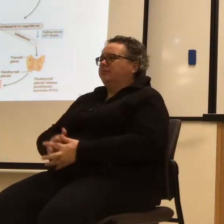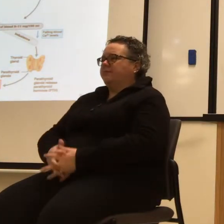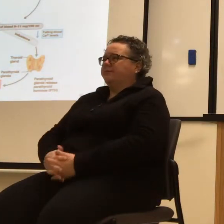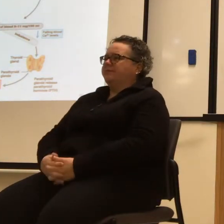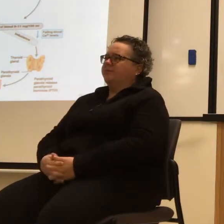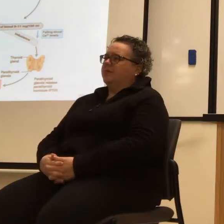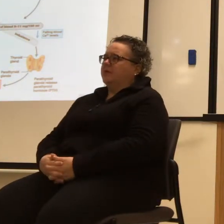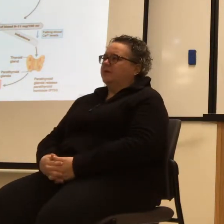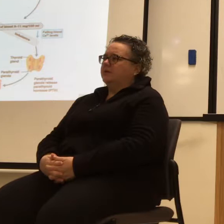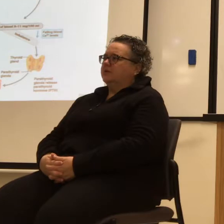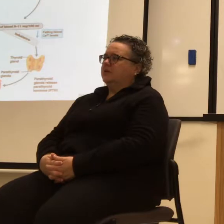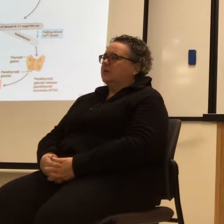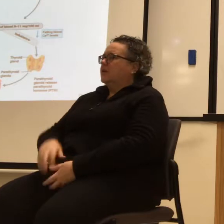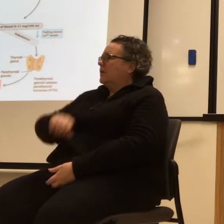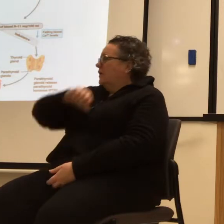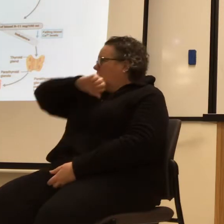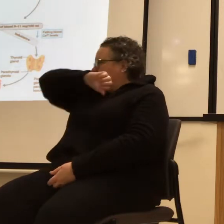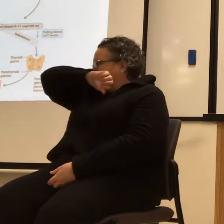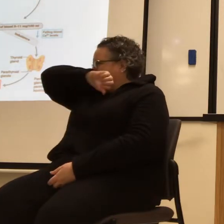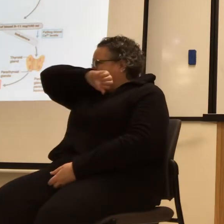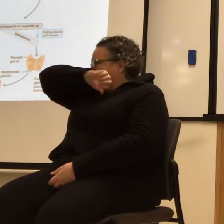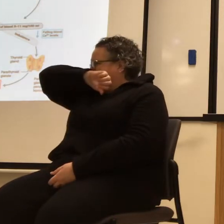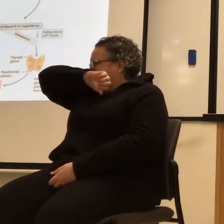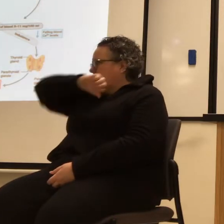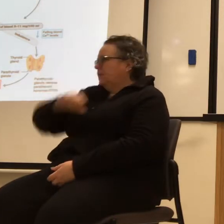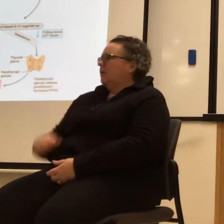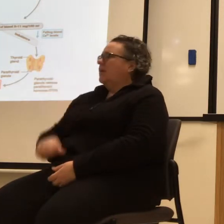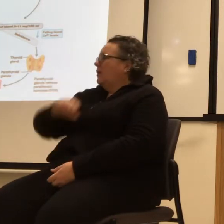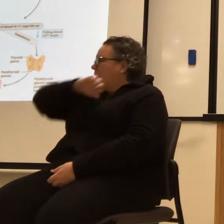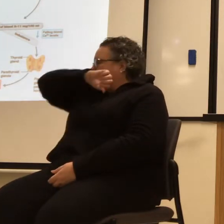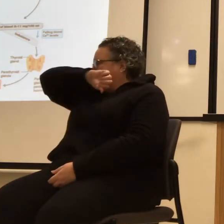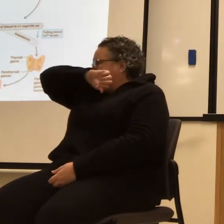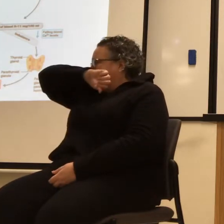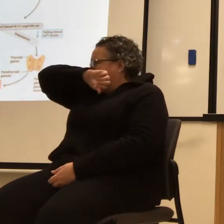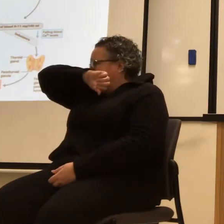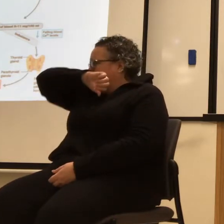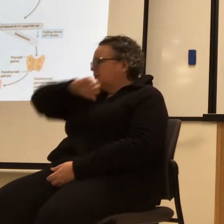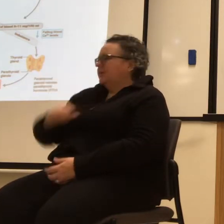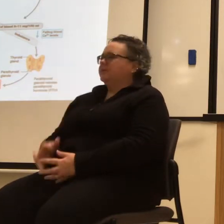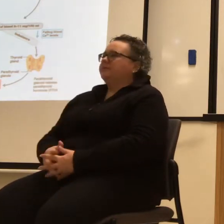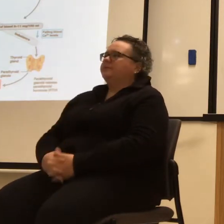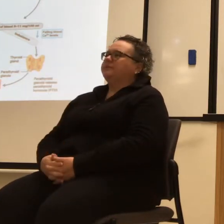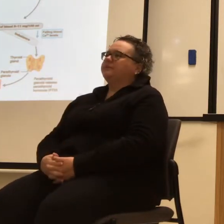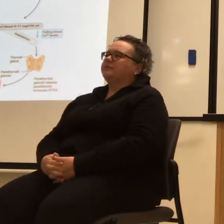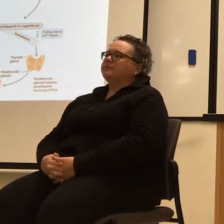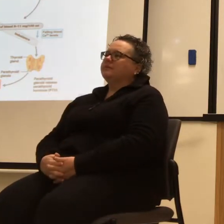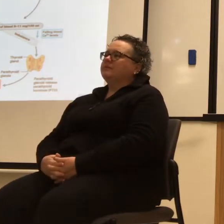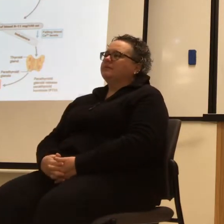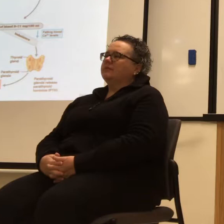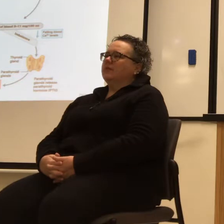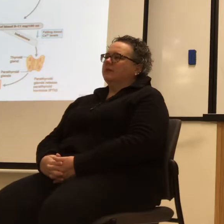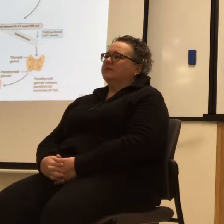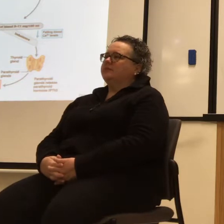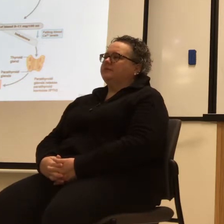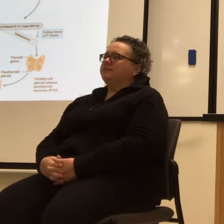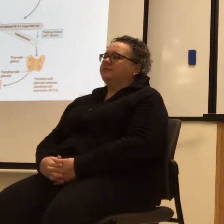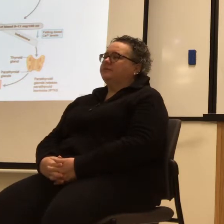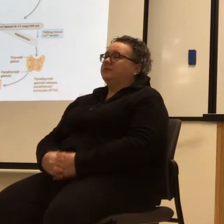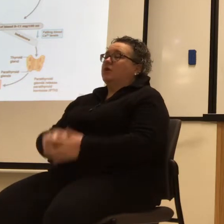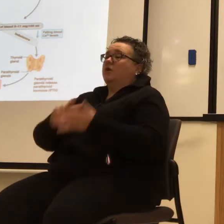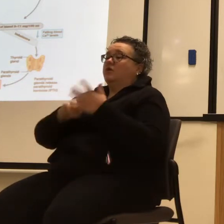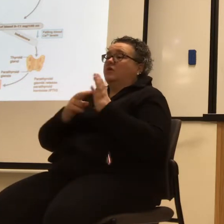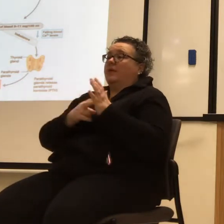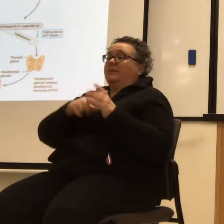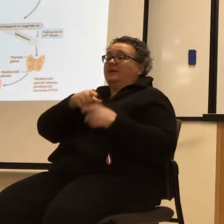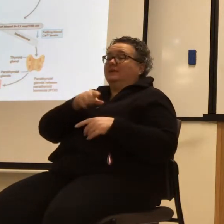Net calcium deposition. That means deposit the bone, the calcium